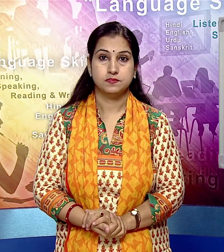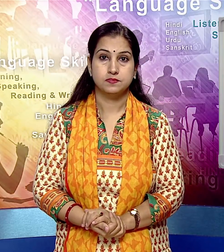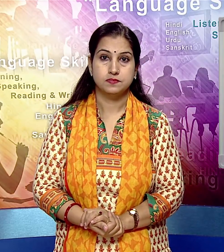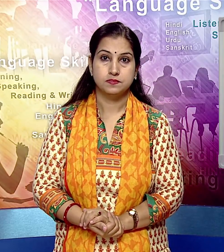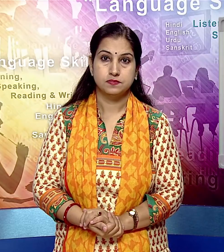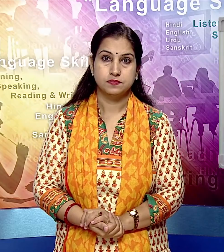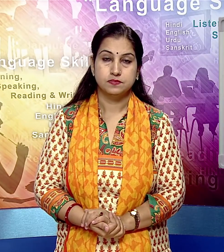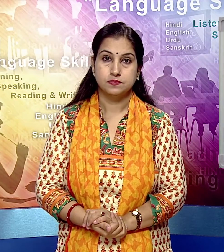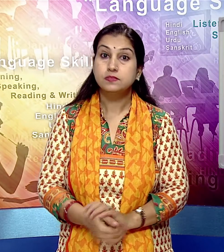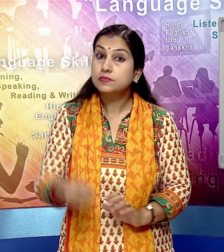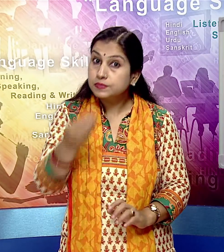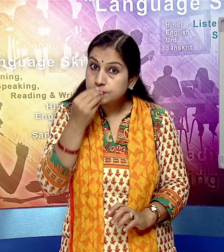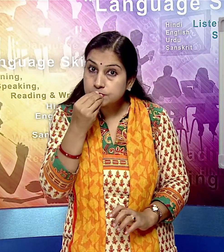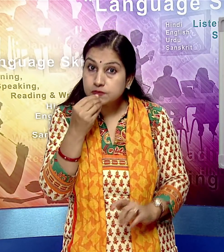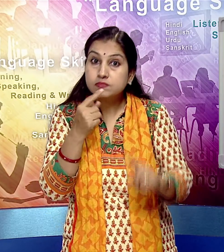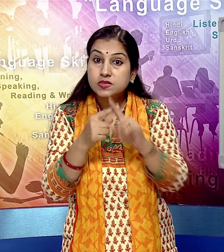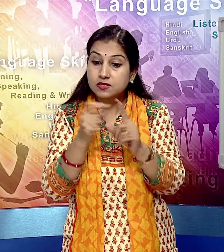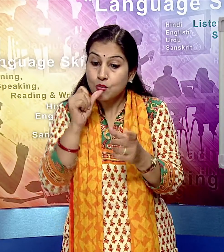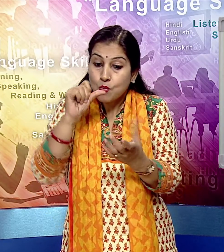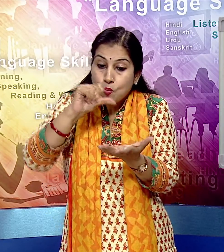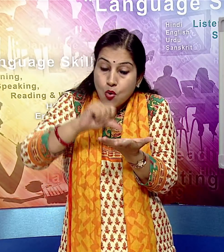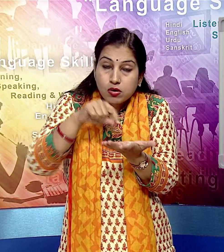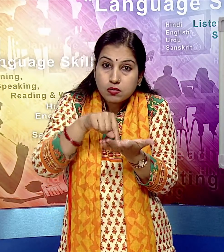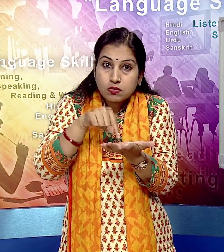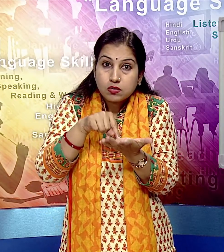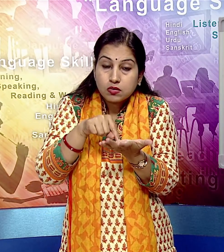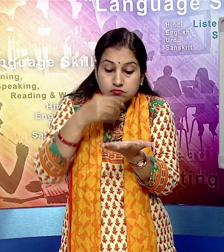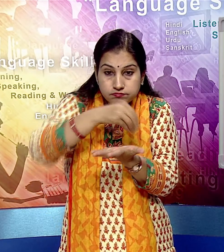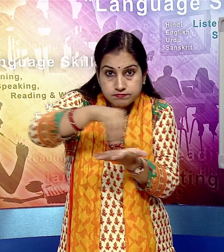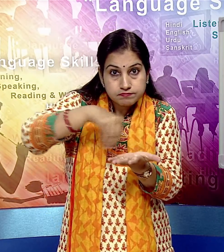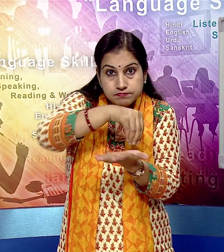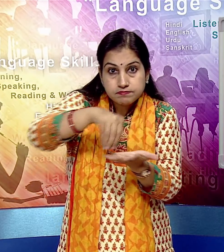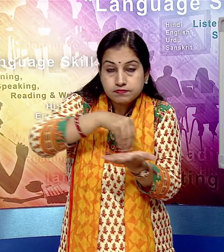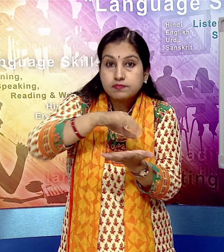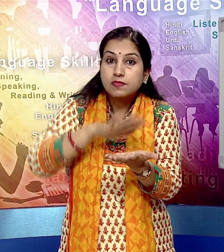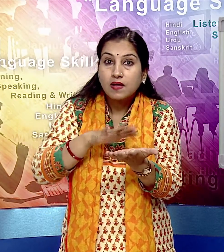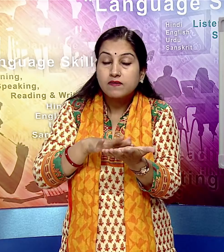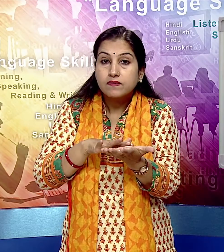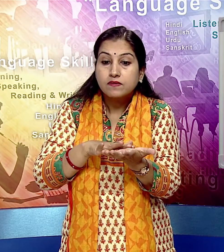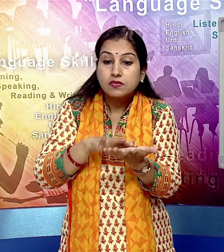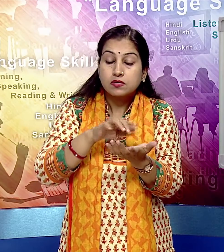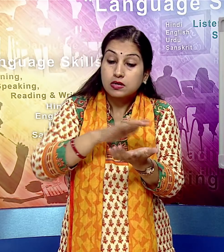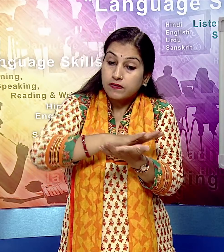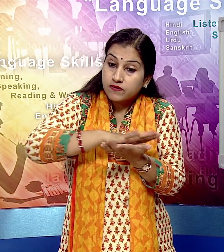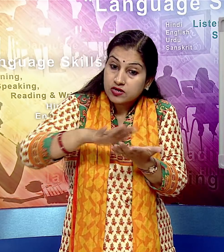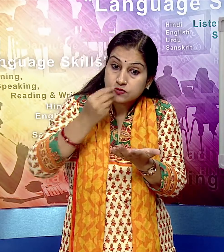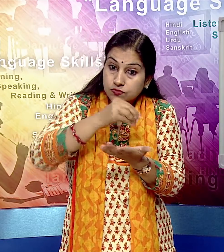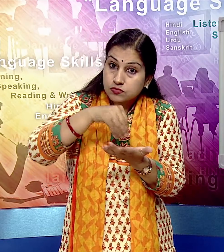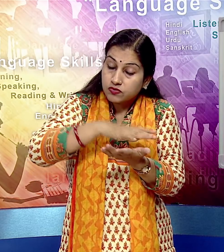The food and the liquid in which it is cooked are served together.